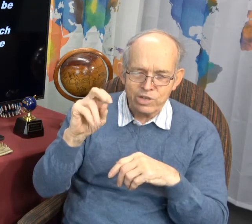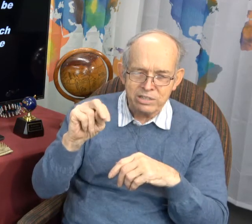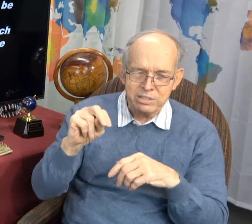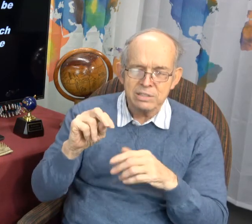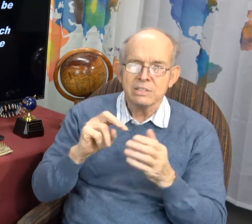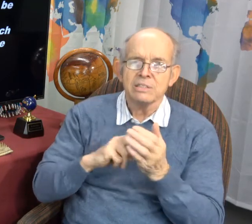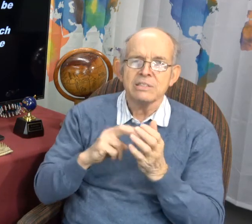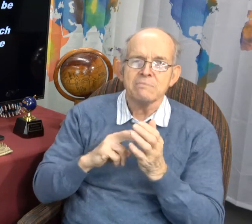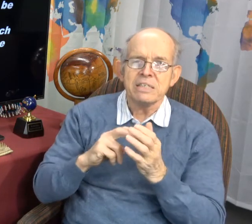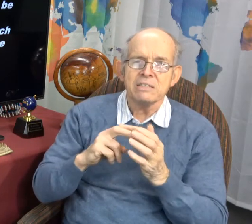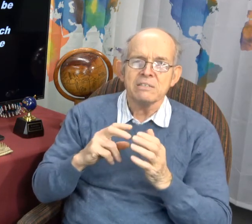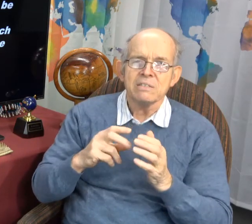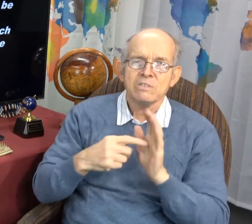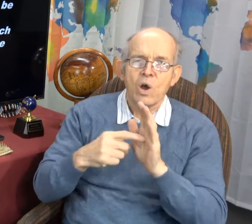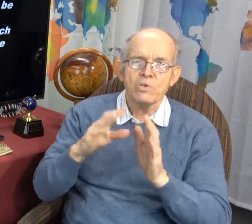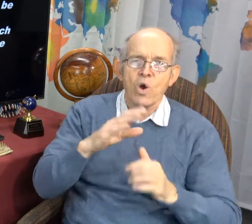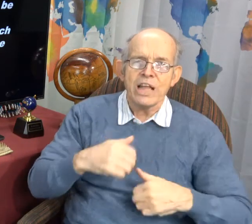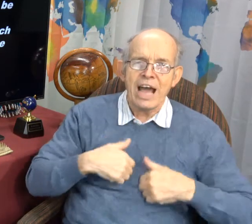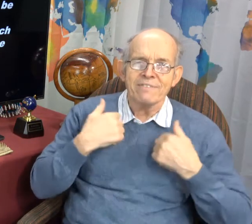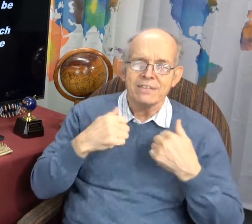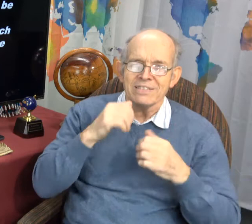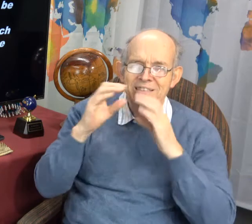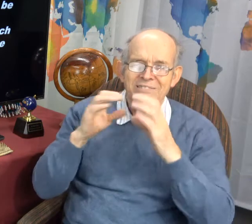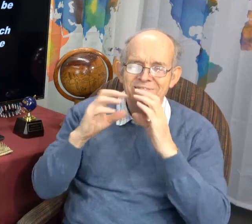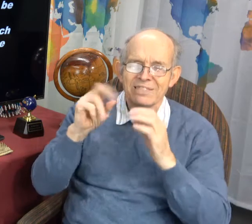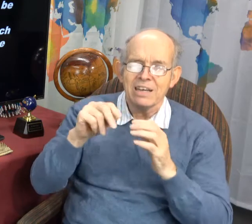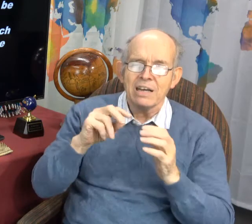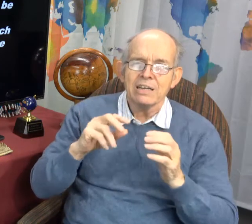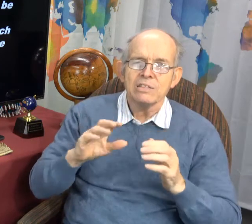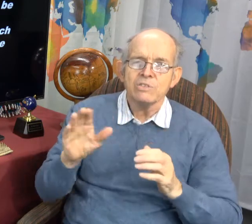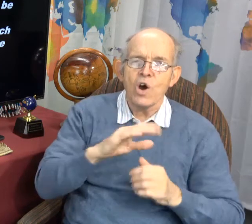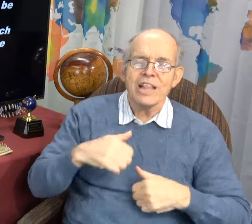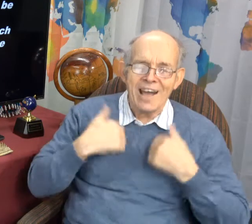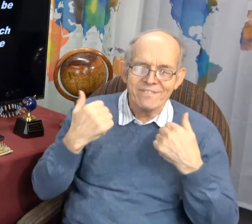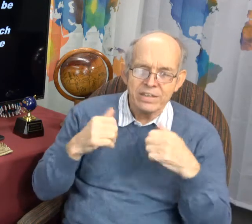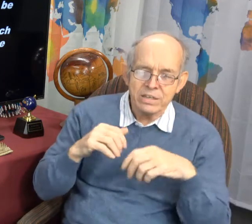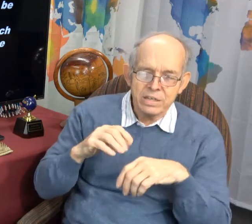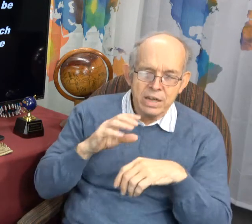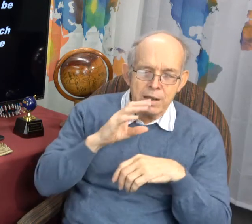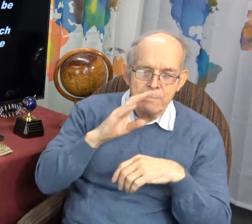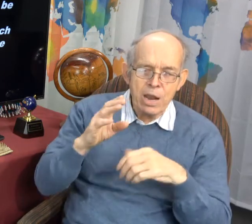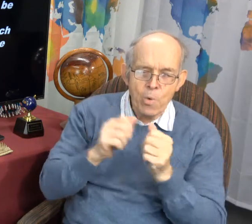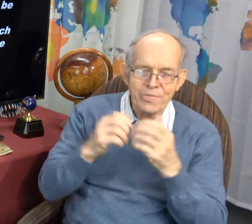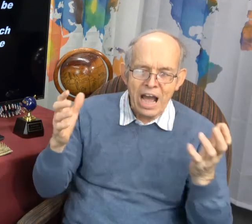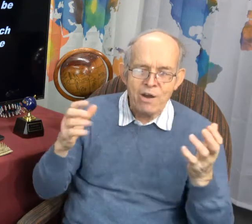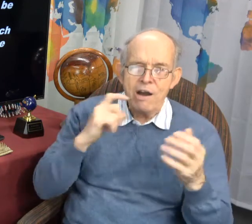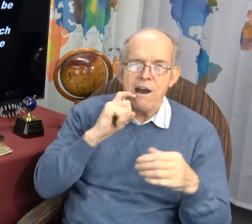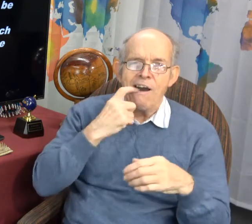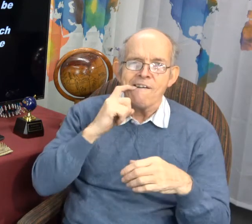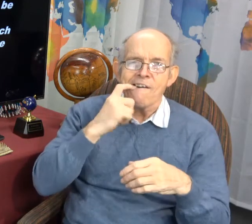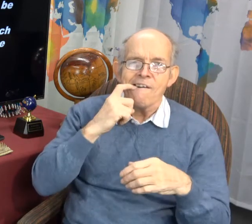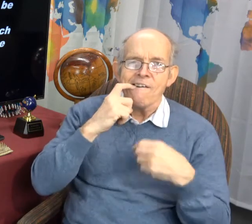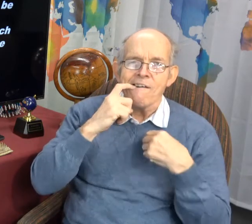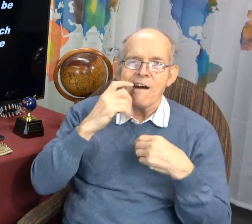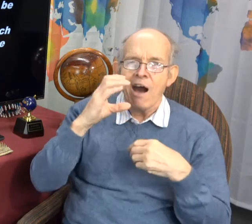frustration me show your life. Your life be without